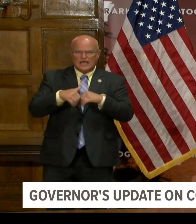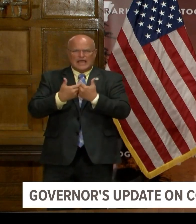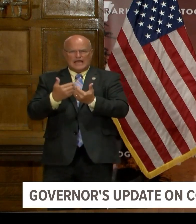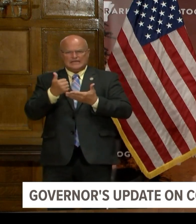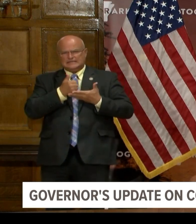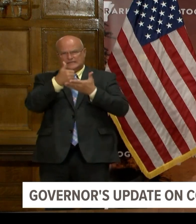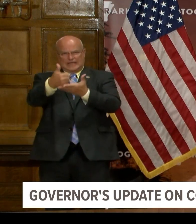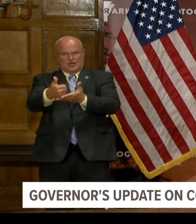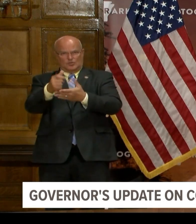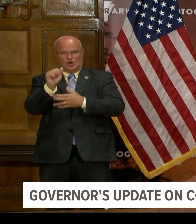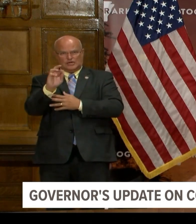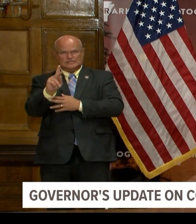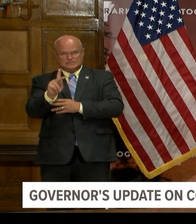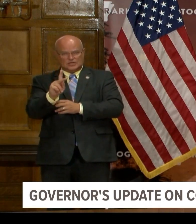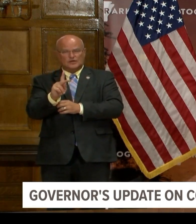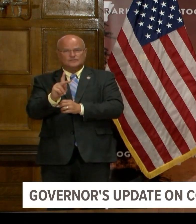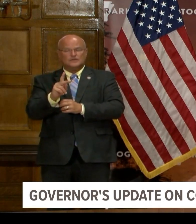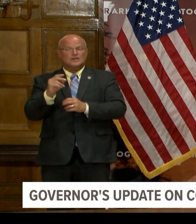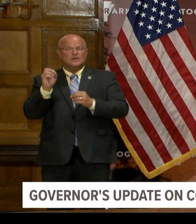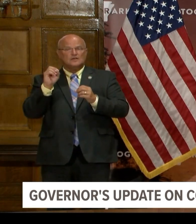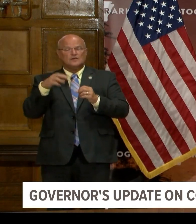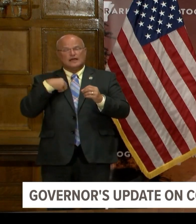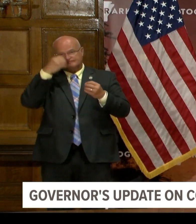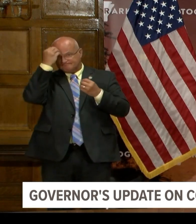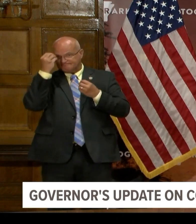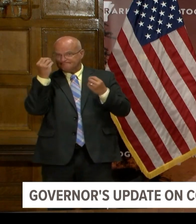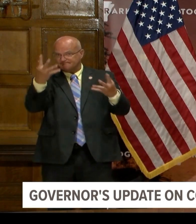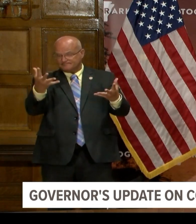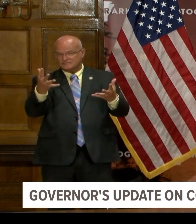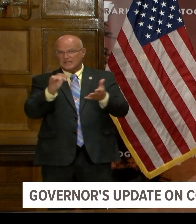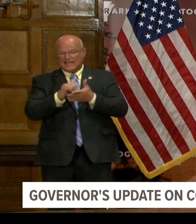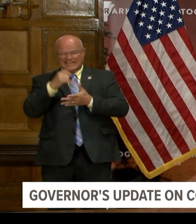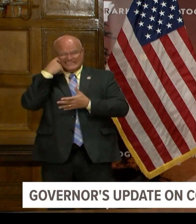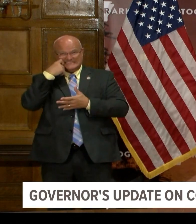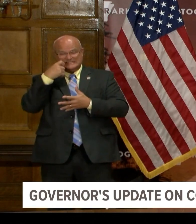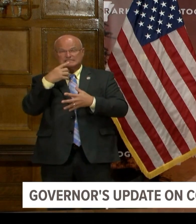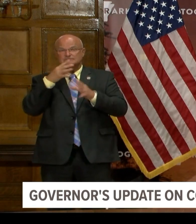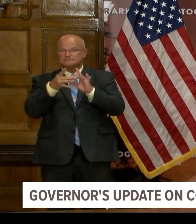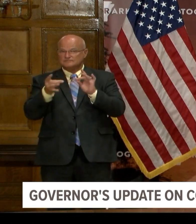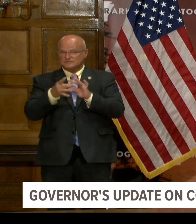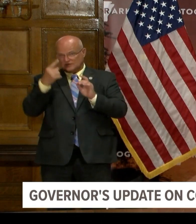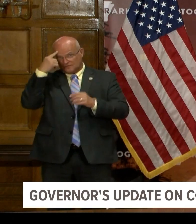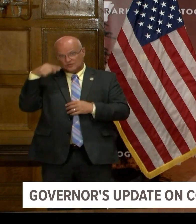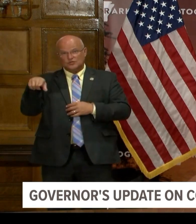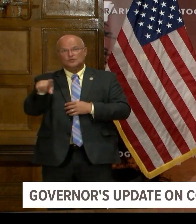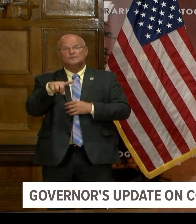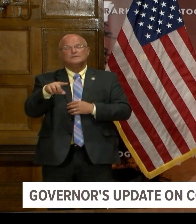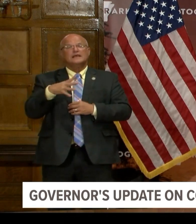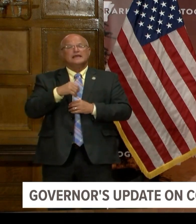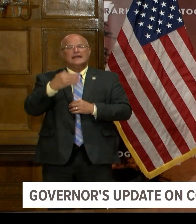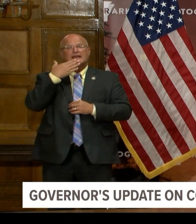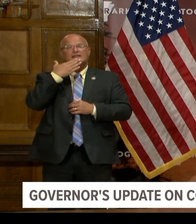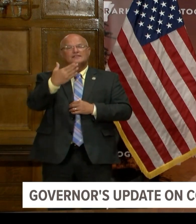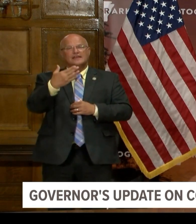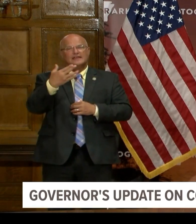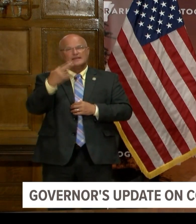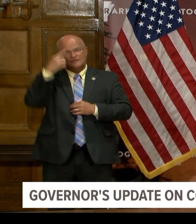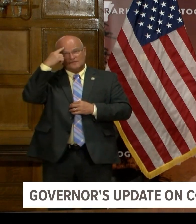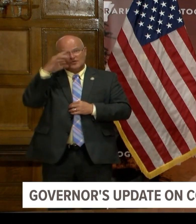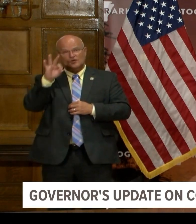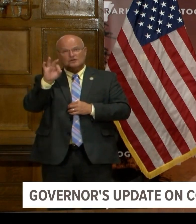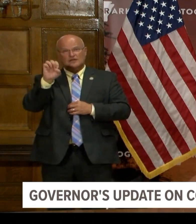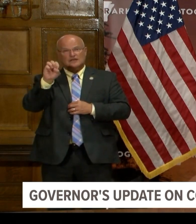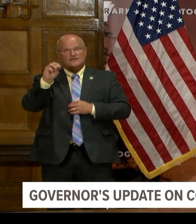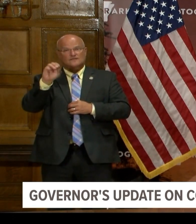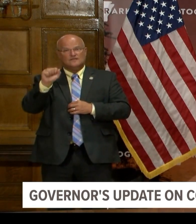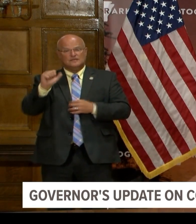helpful? And of course, I relayed to him the information that I just recited and thanked him for FEMA being